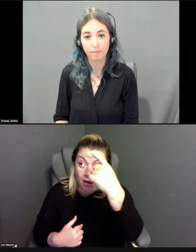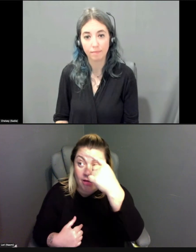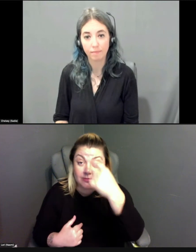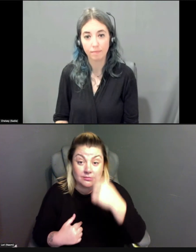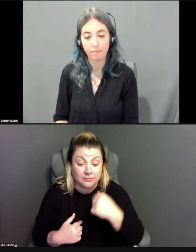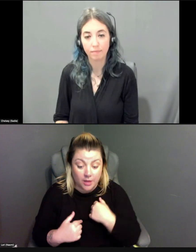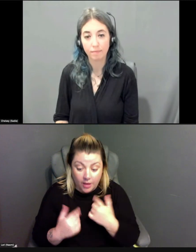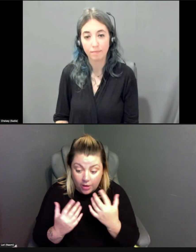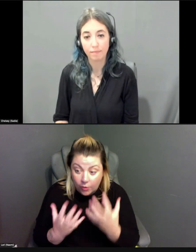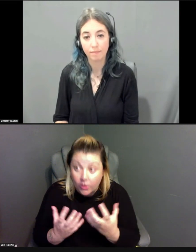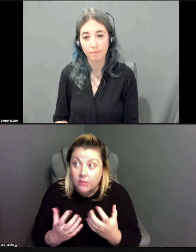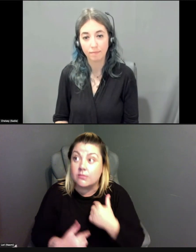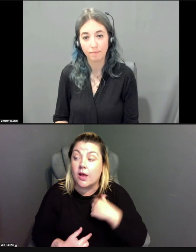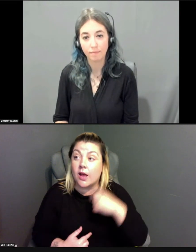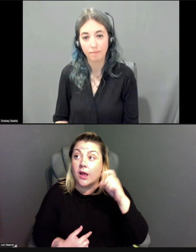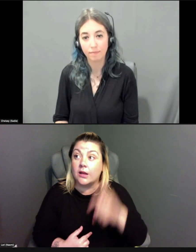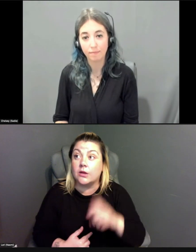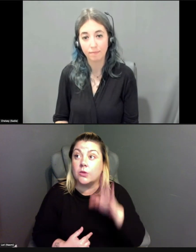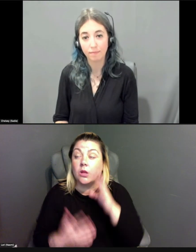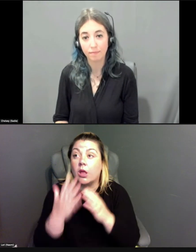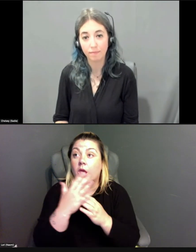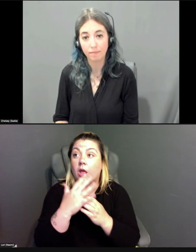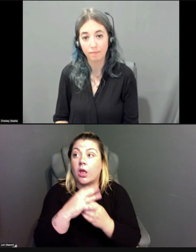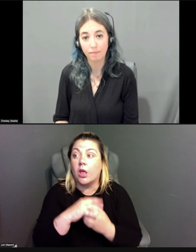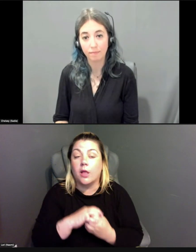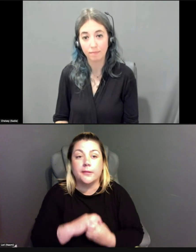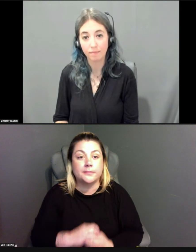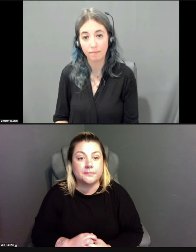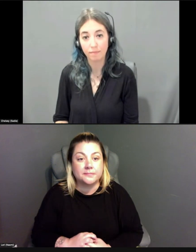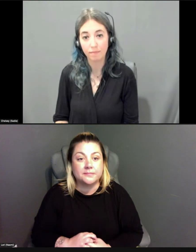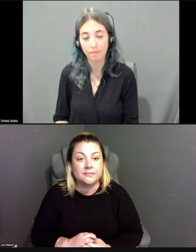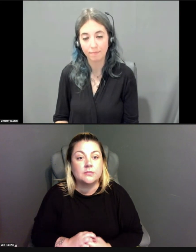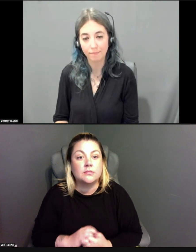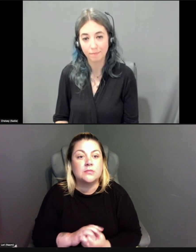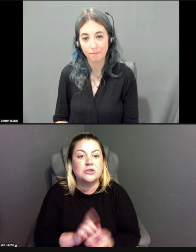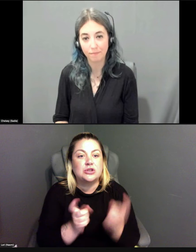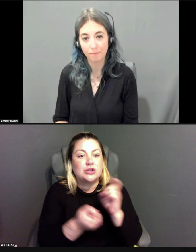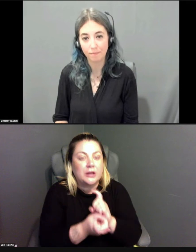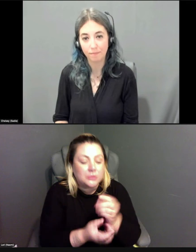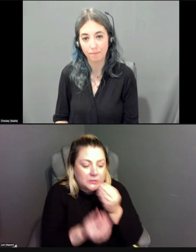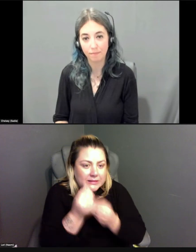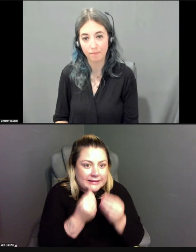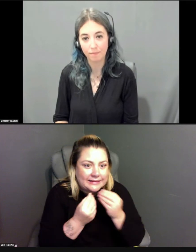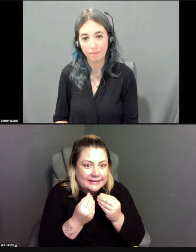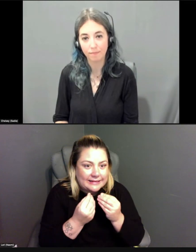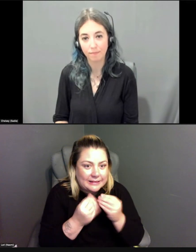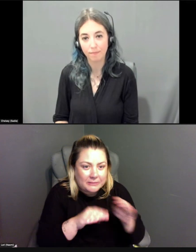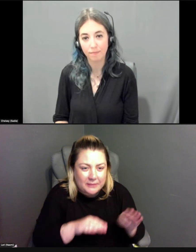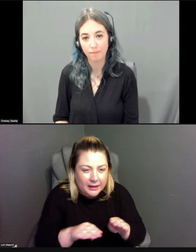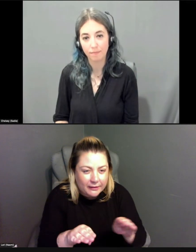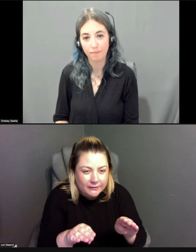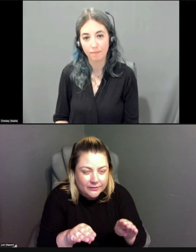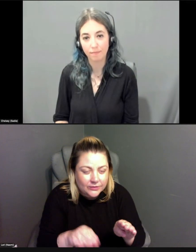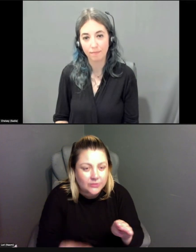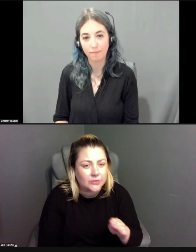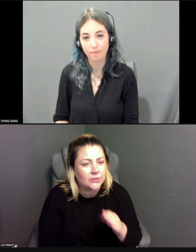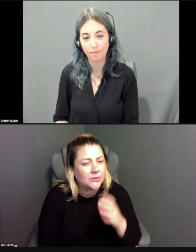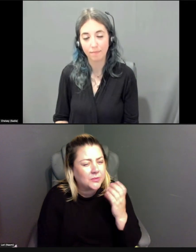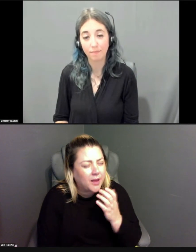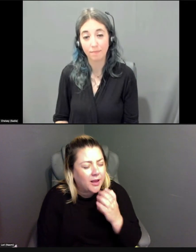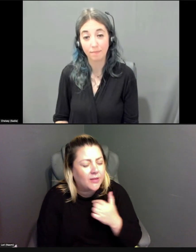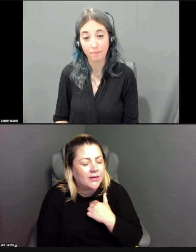this critical aspect of cultivating healthy eating behaviors, which was so fascinating